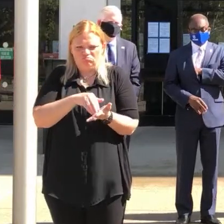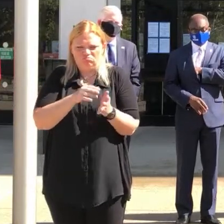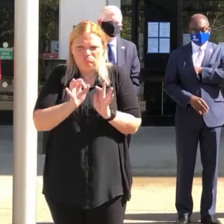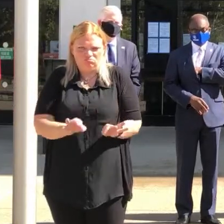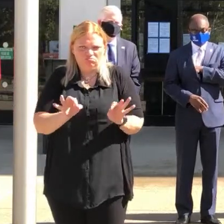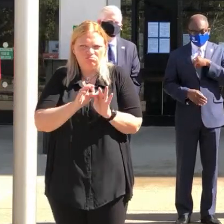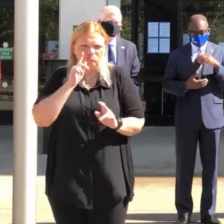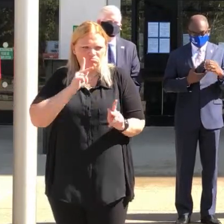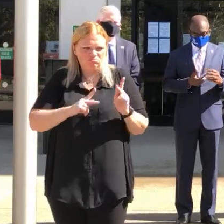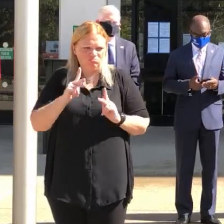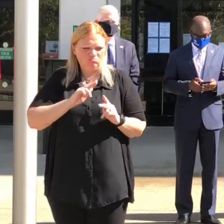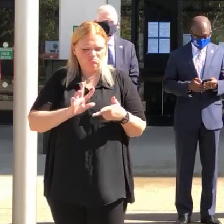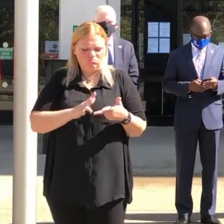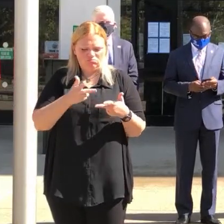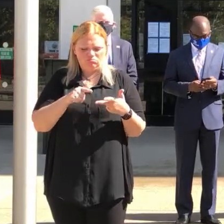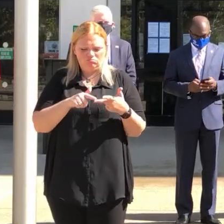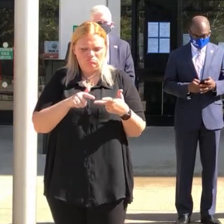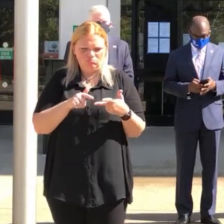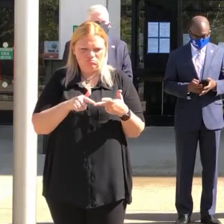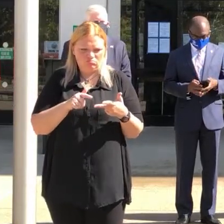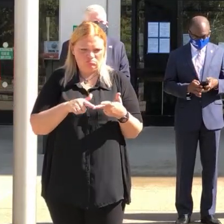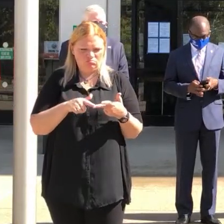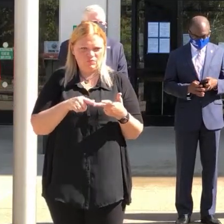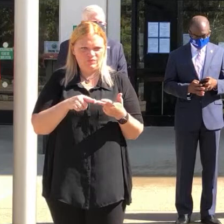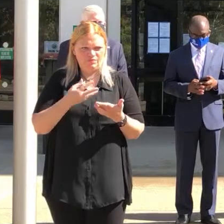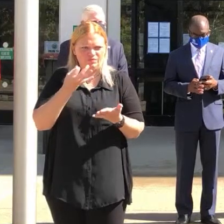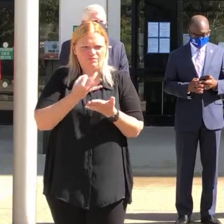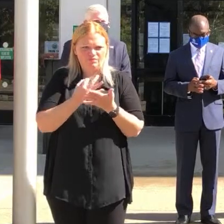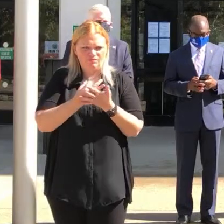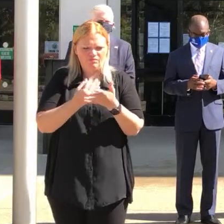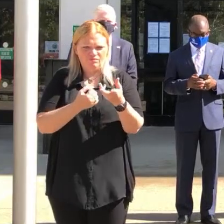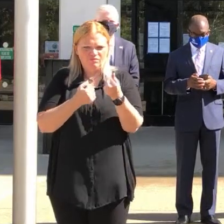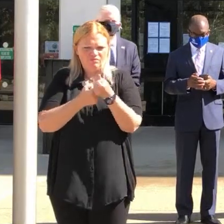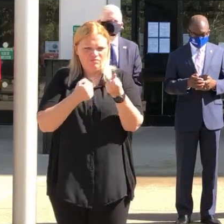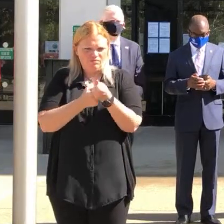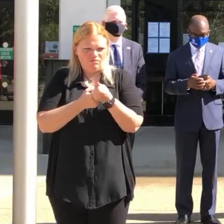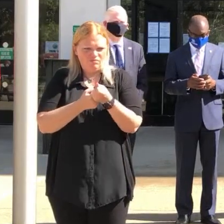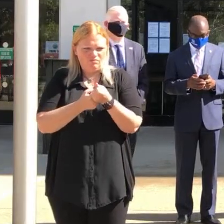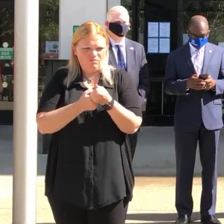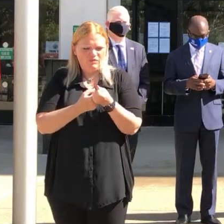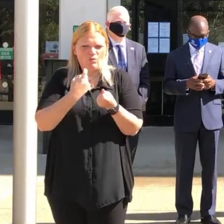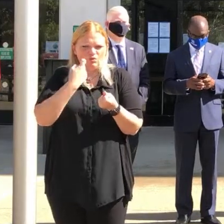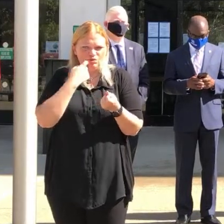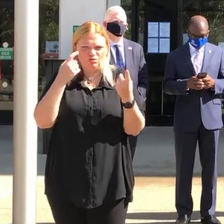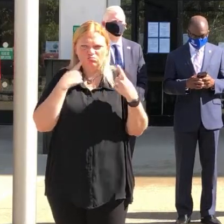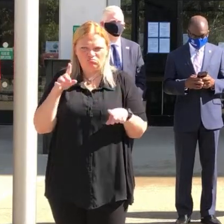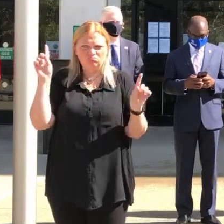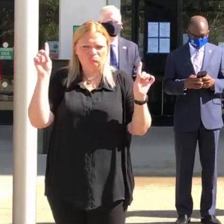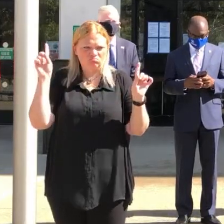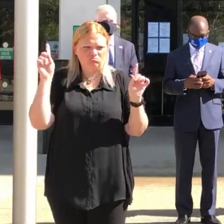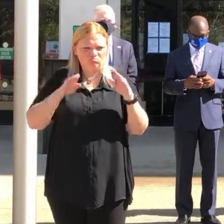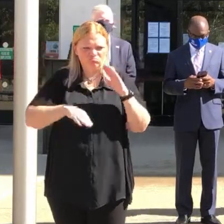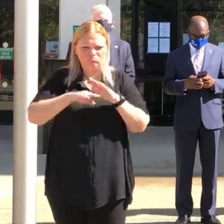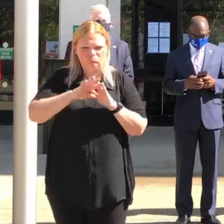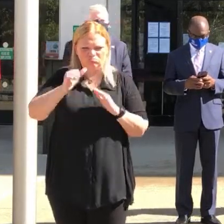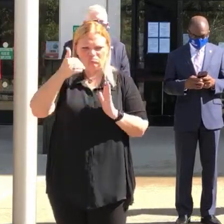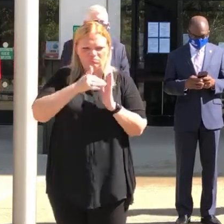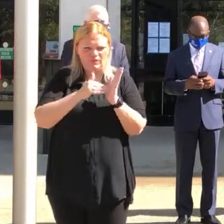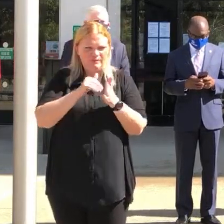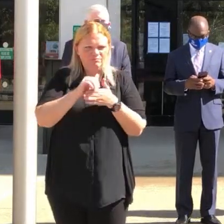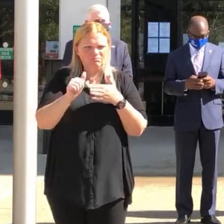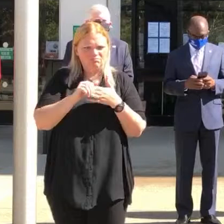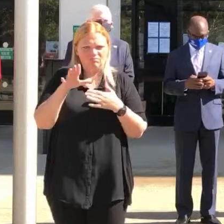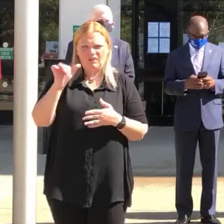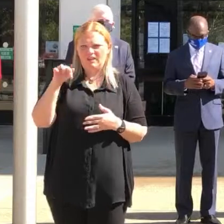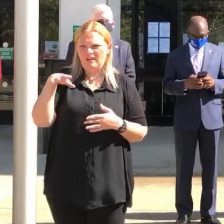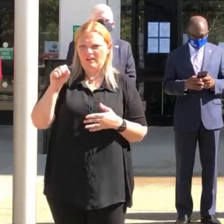people. The third prong is actually the financial support that has just been announced, the up to $10 million in the CARES